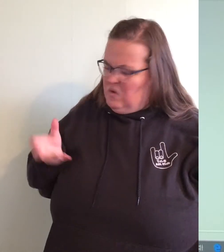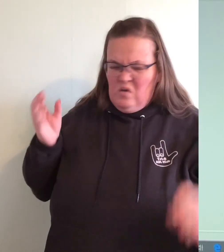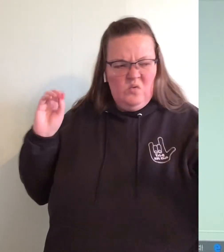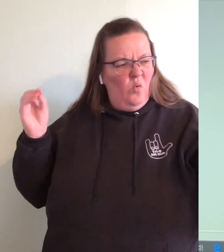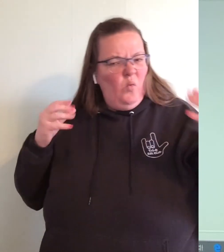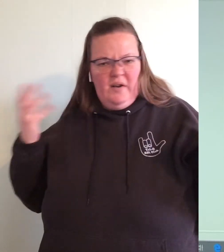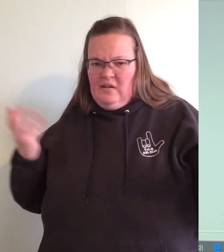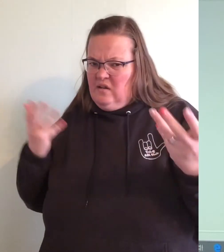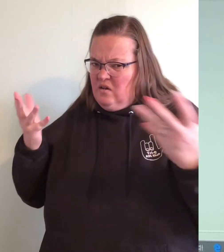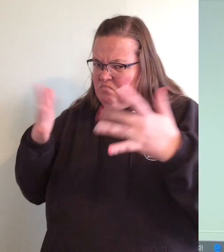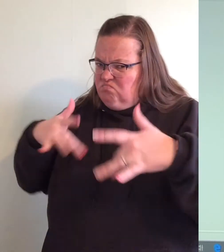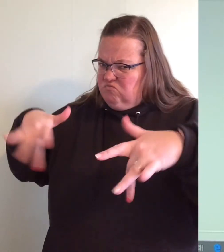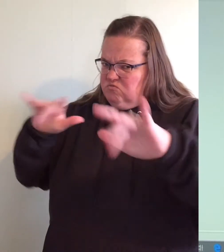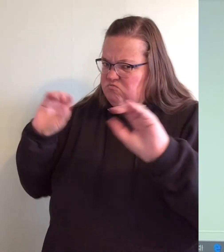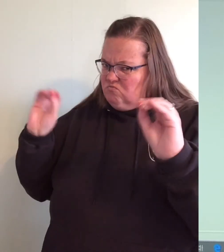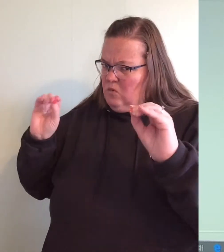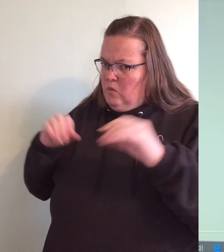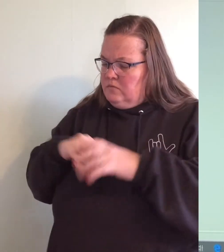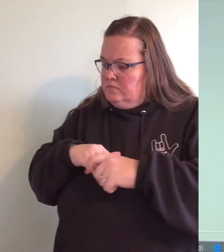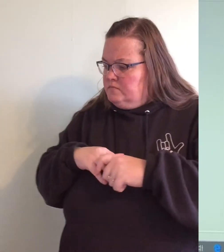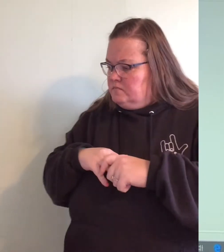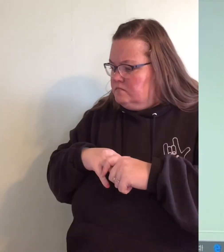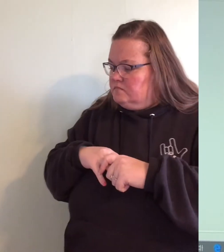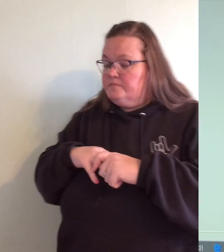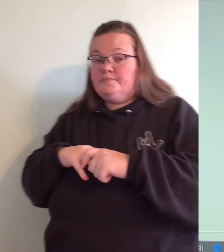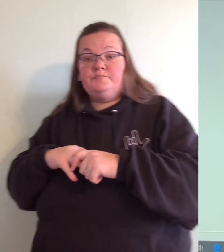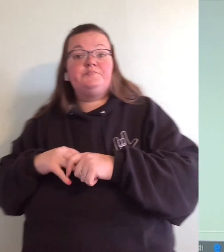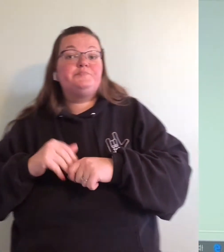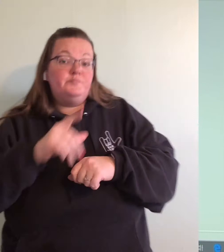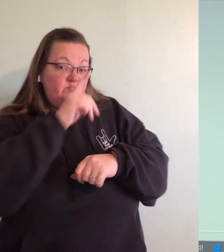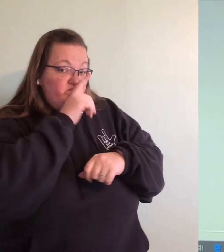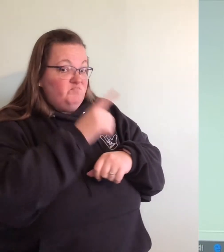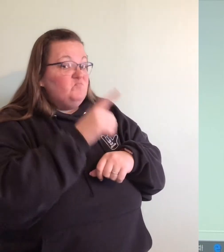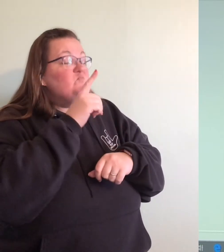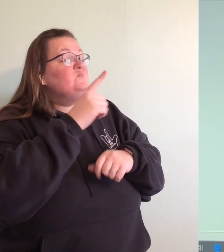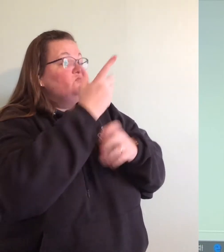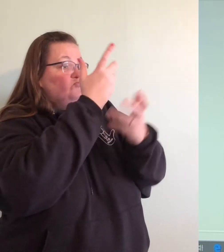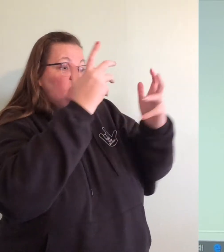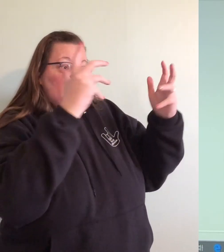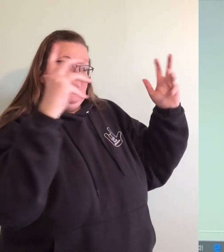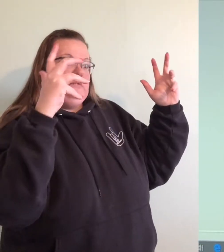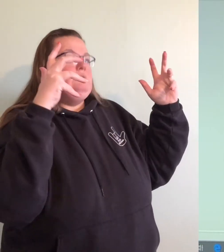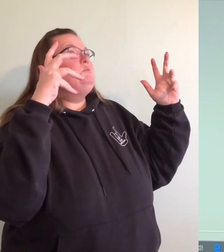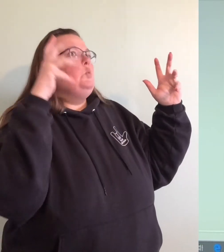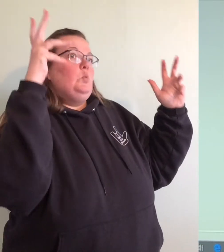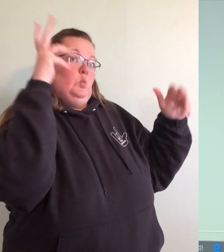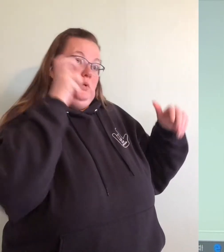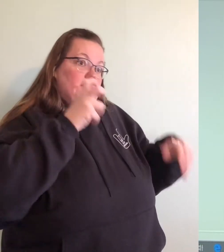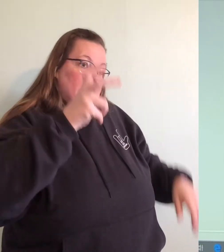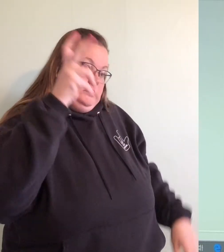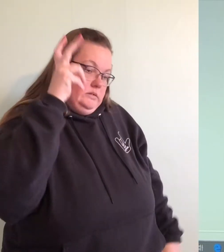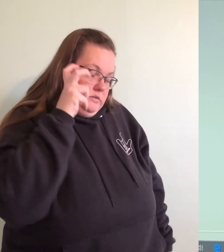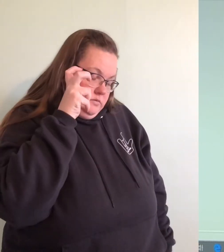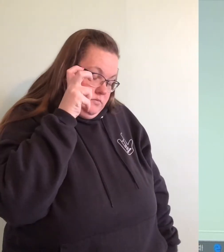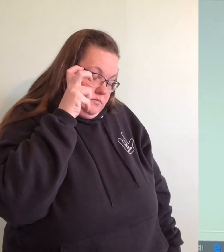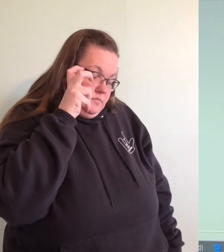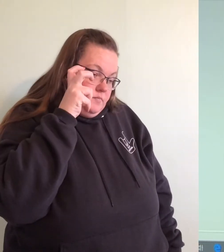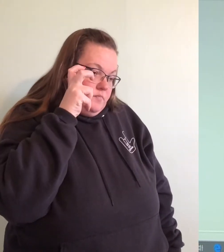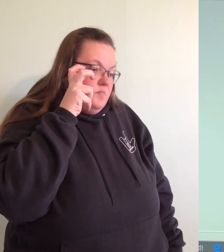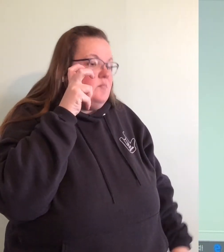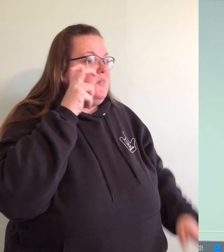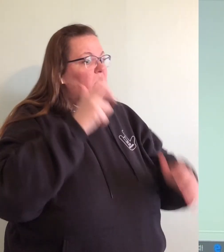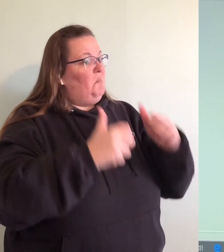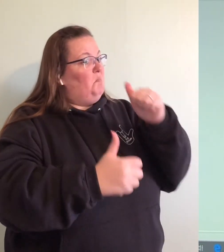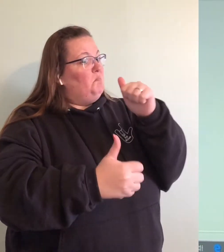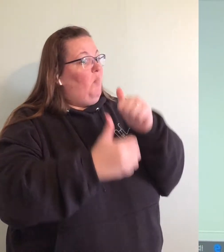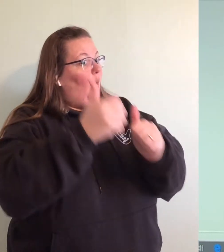no one else here but ourselves." "There are trees," said the beaver. "They're always listening. Said most of